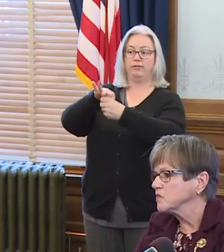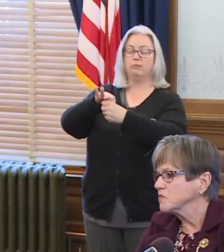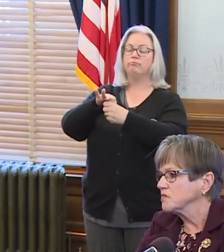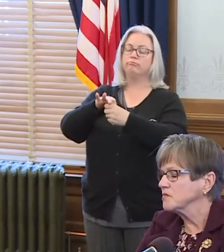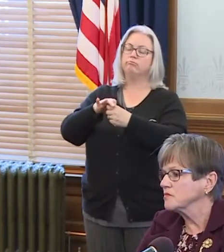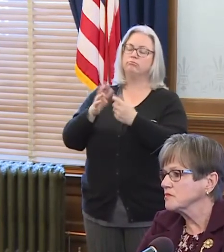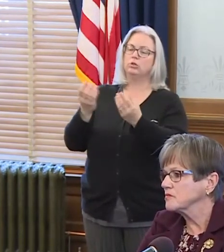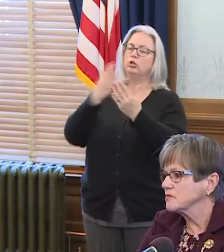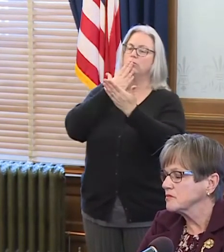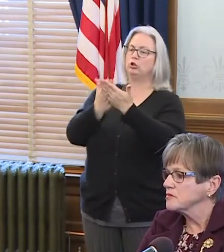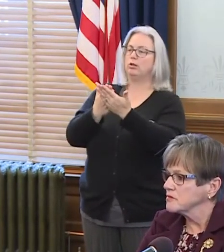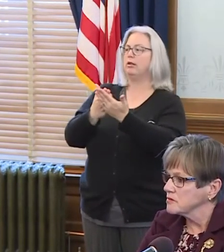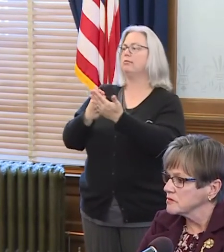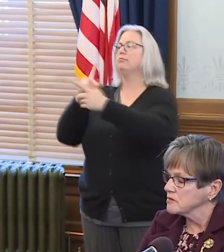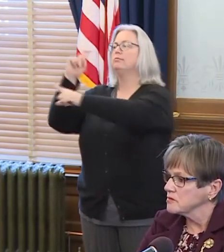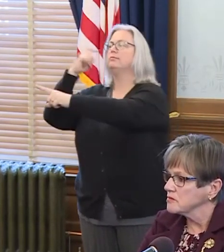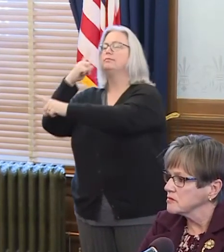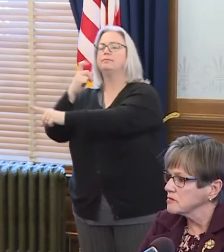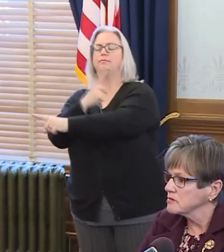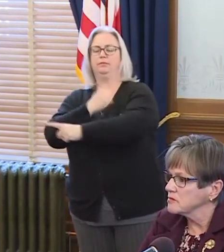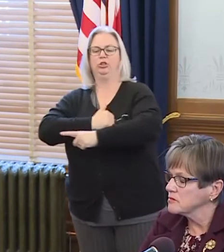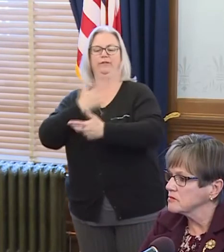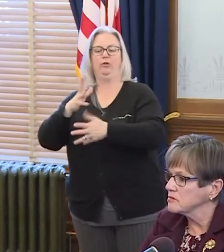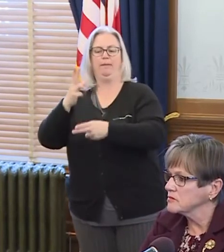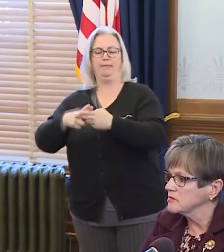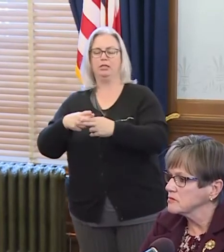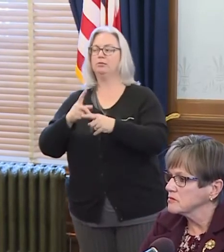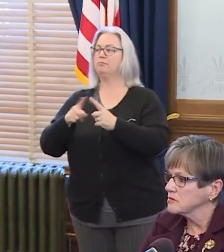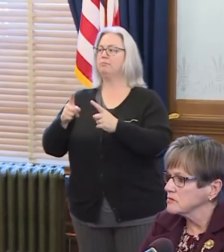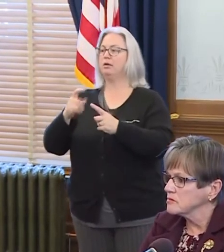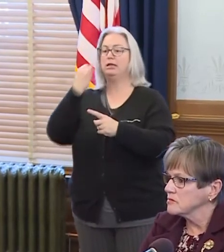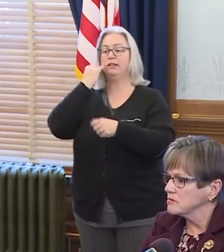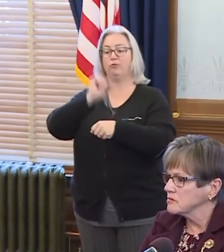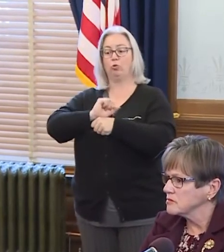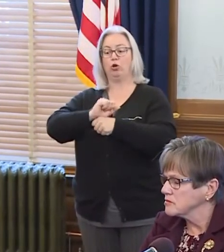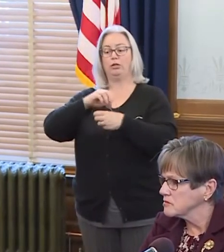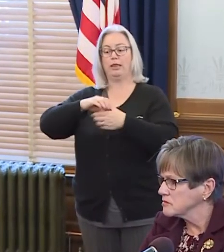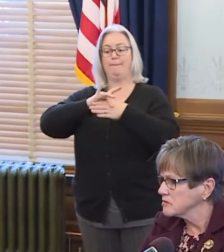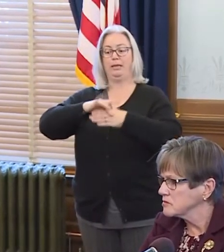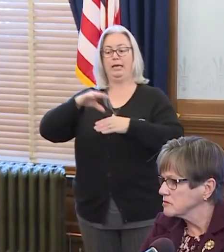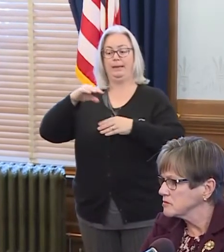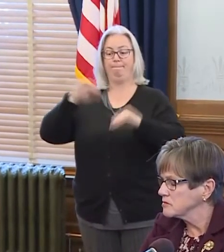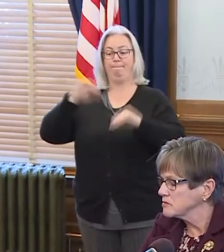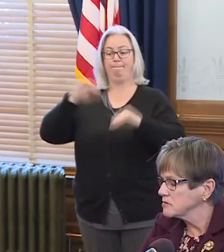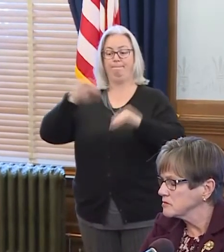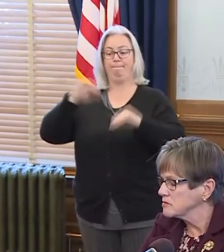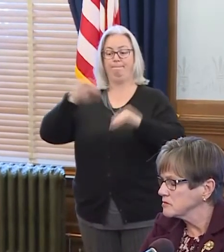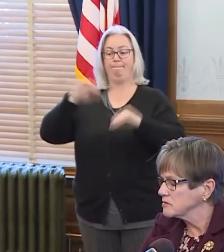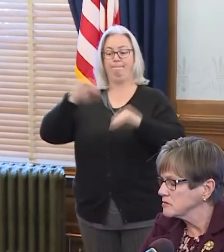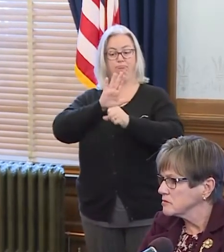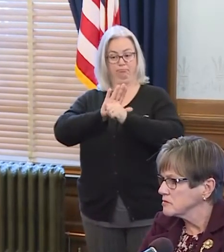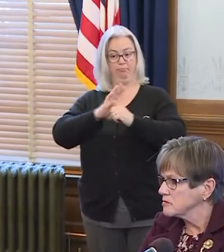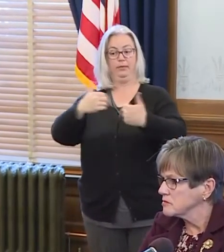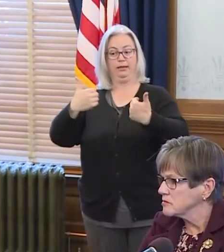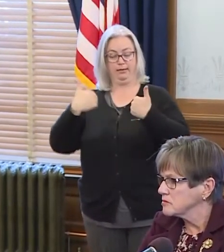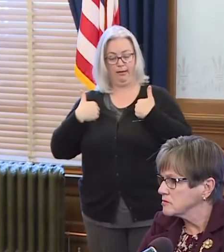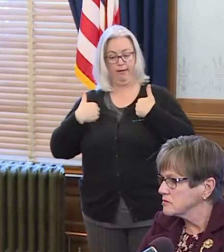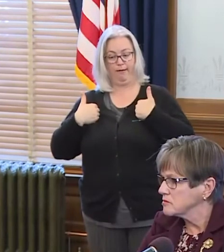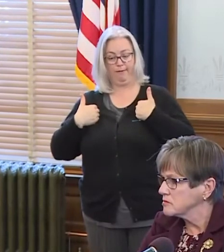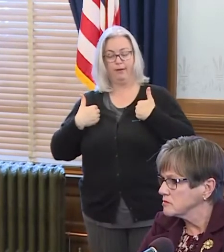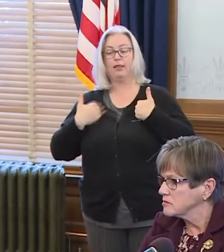apologize if you already touched on this, but what do we know about whether workers in the meatpacking plants who test positive for coronavirus